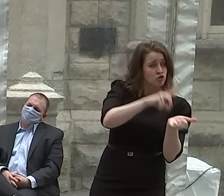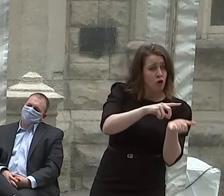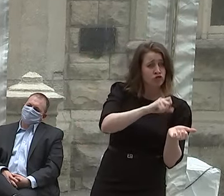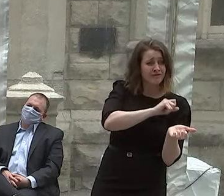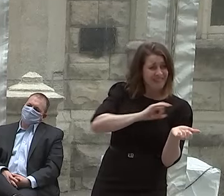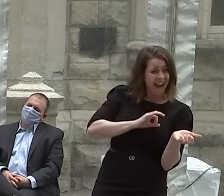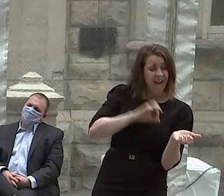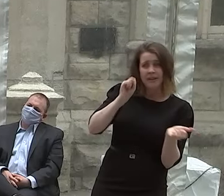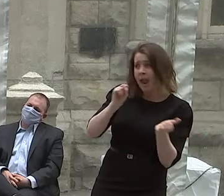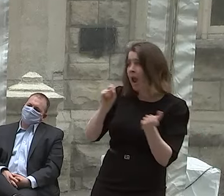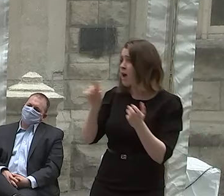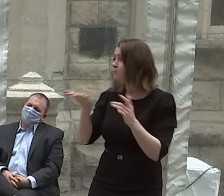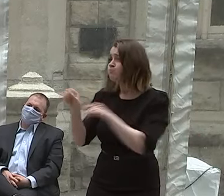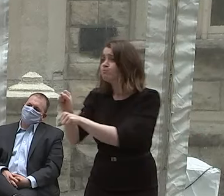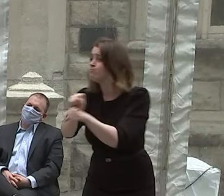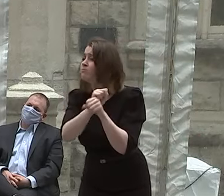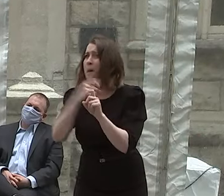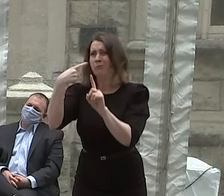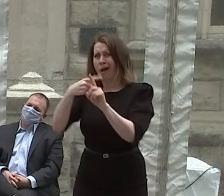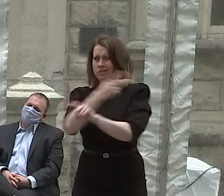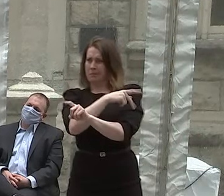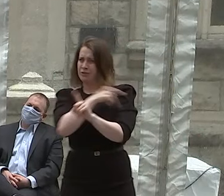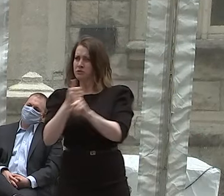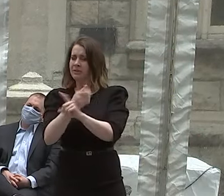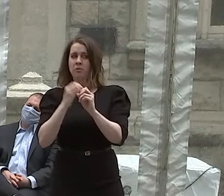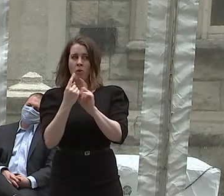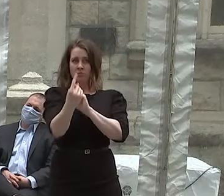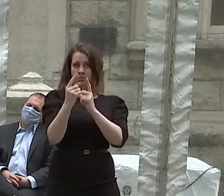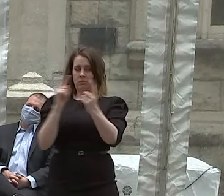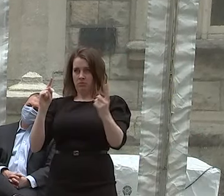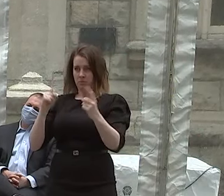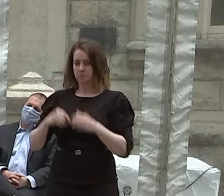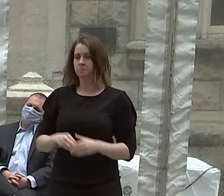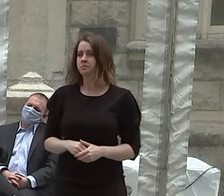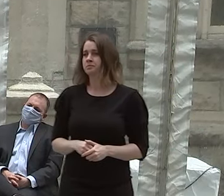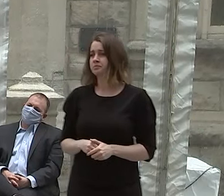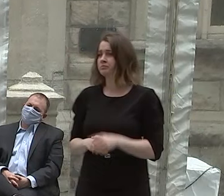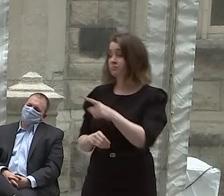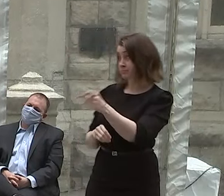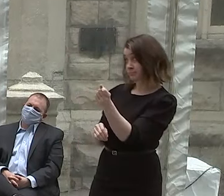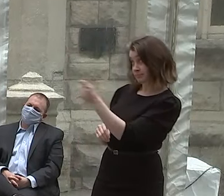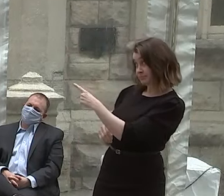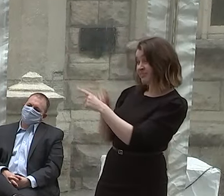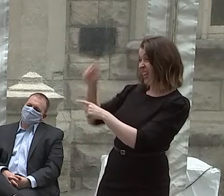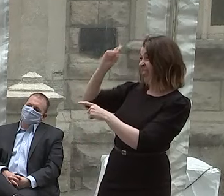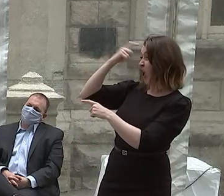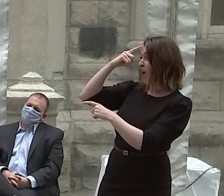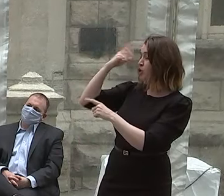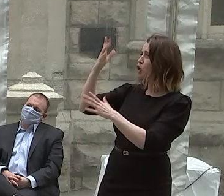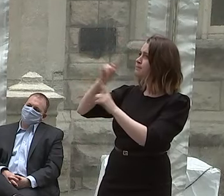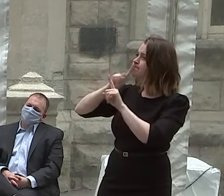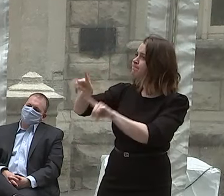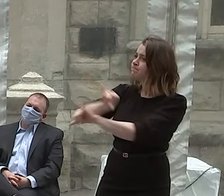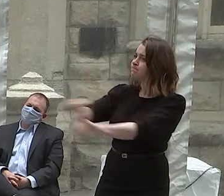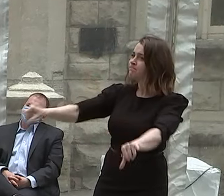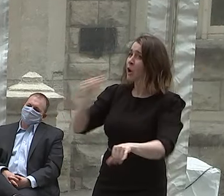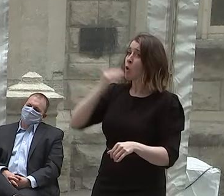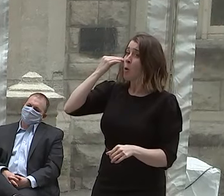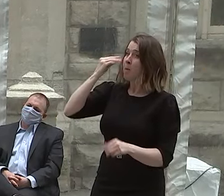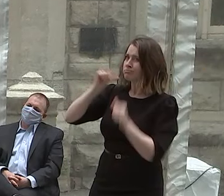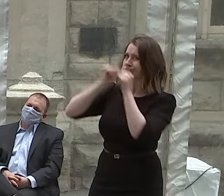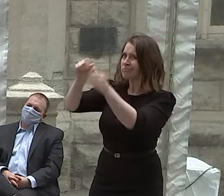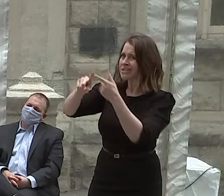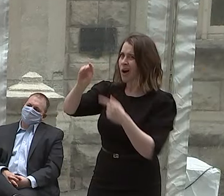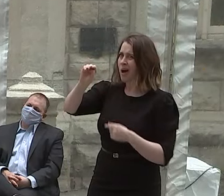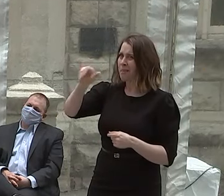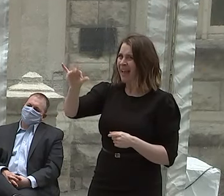our patients who come into the emergency room. And do you support Governor Pritzker's extension of the stay-at-home order until May 30th?